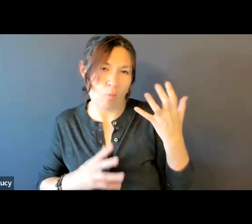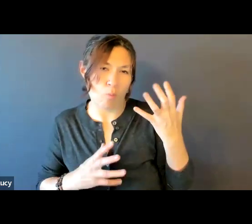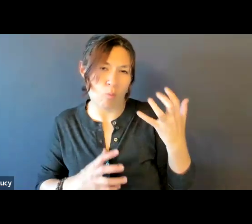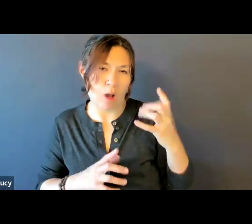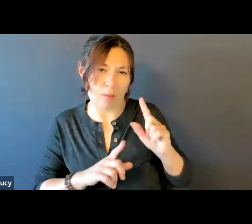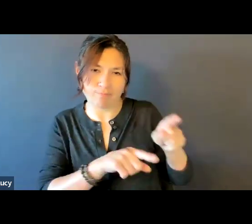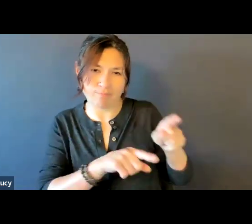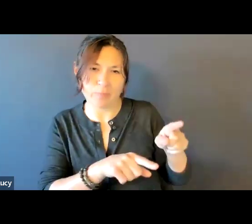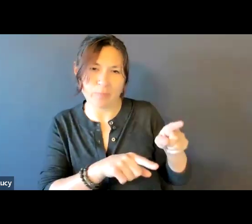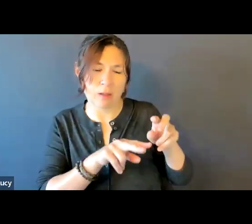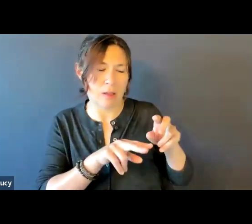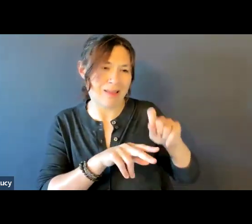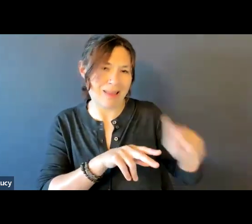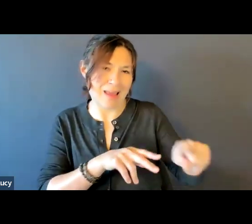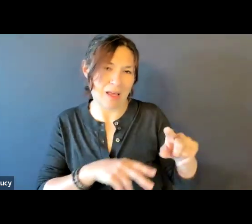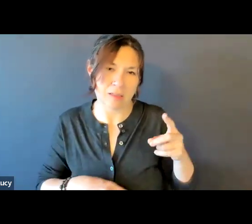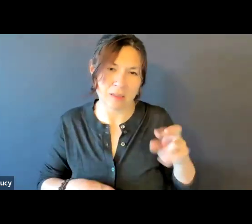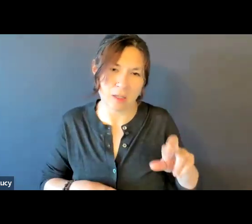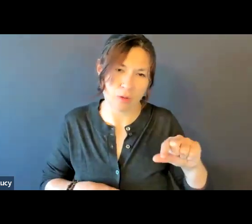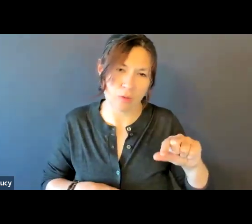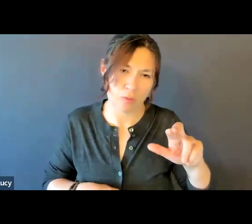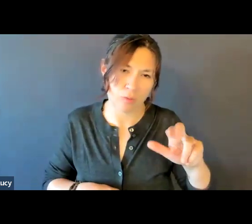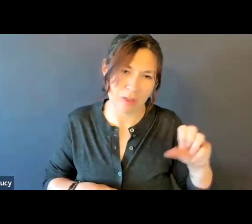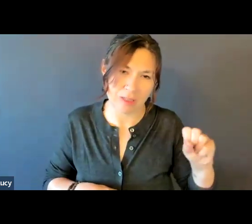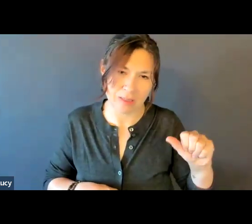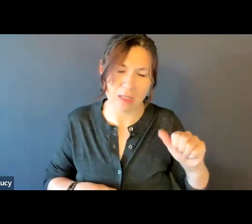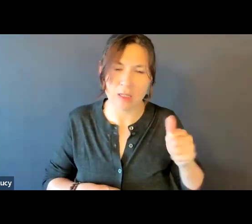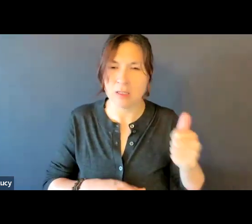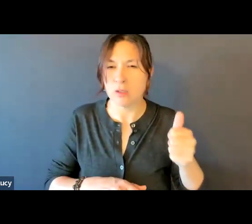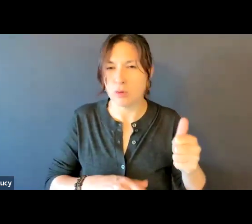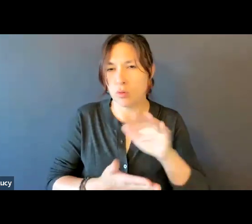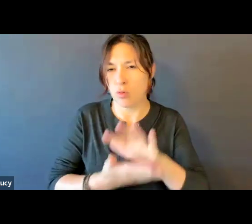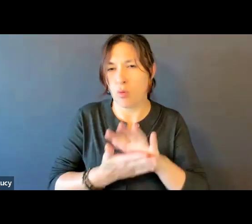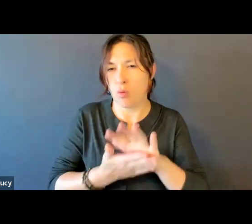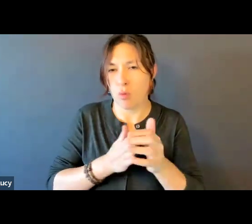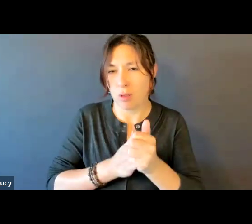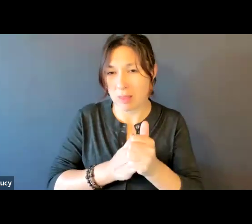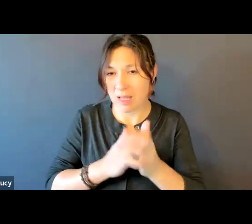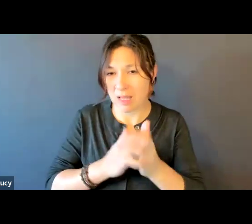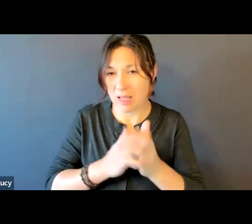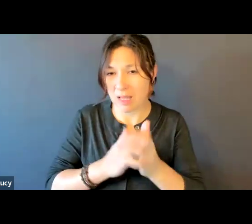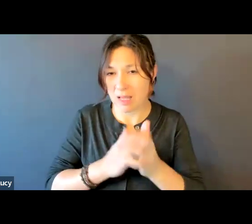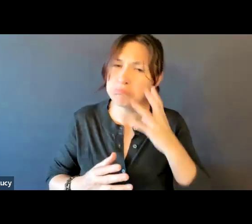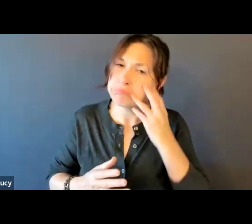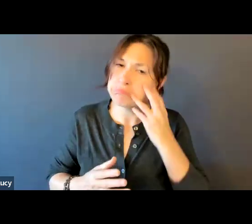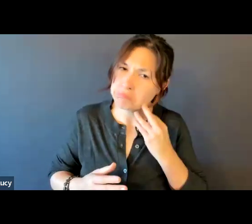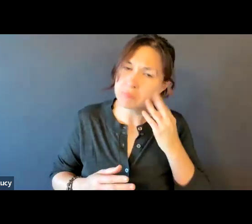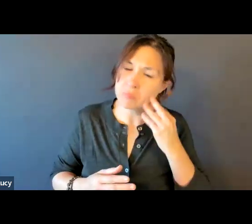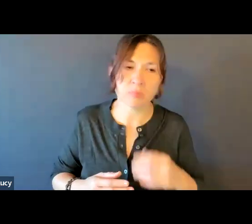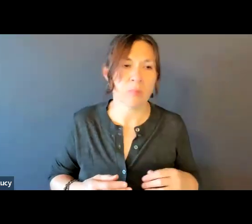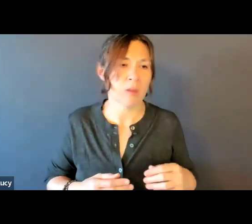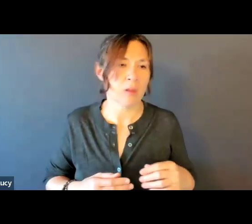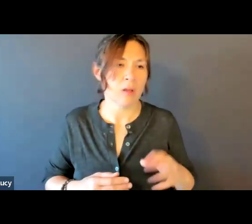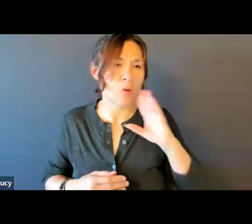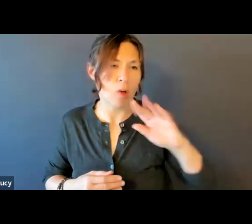us, highly experienced, multi-year school leader. So let me phrase the question slightly